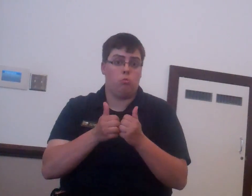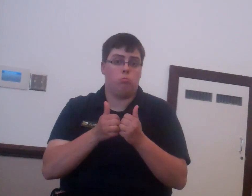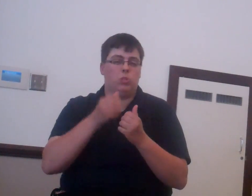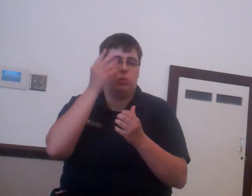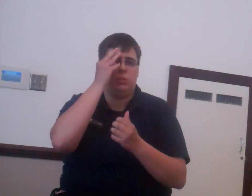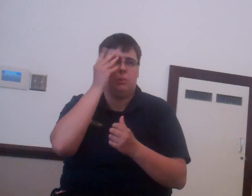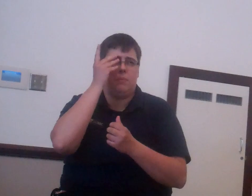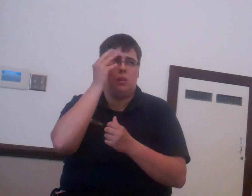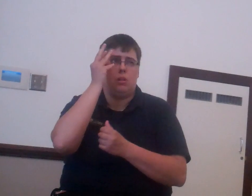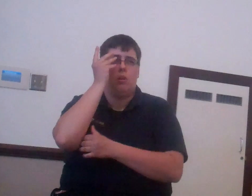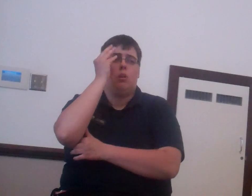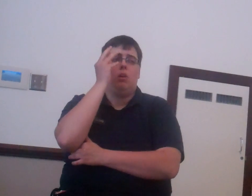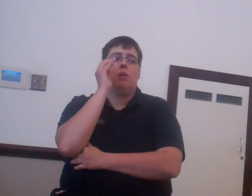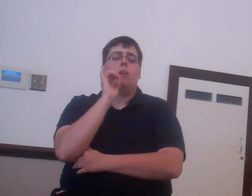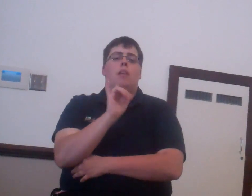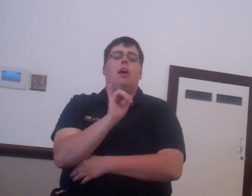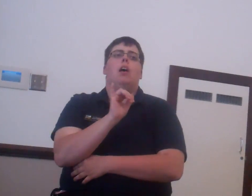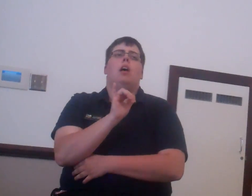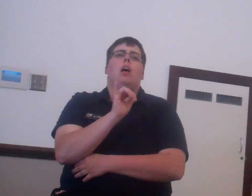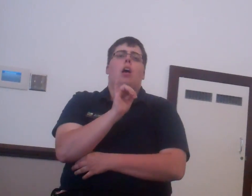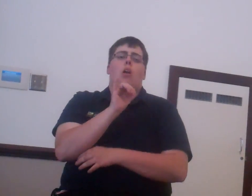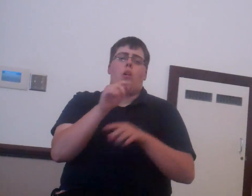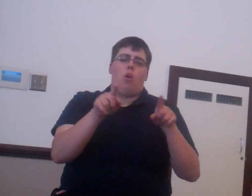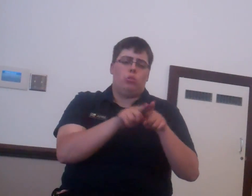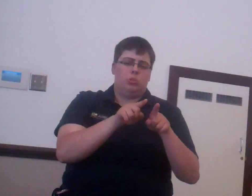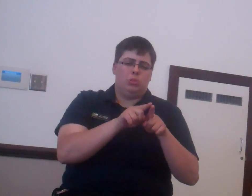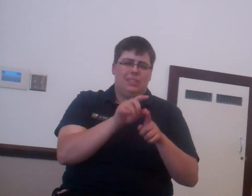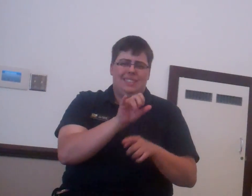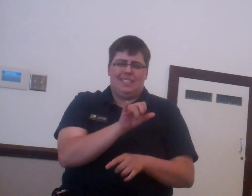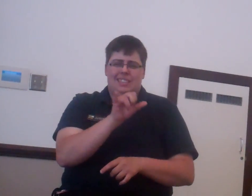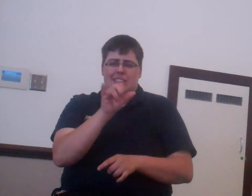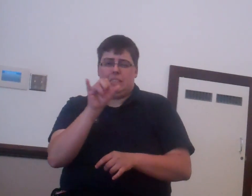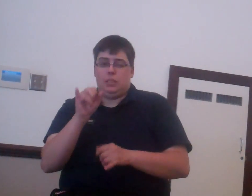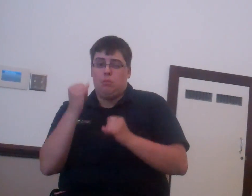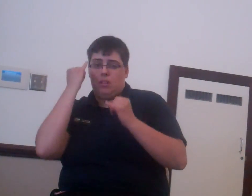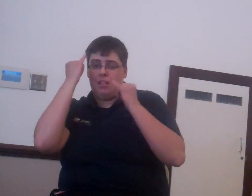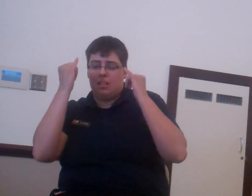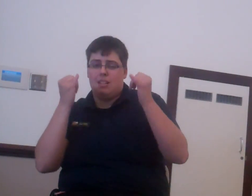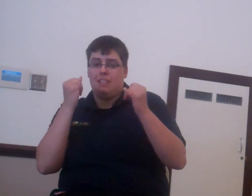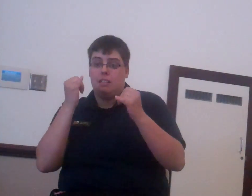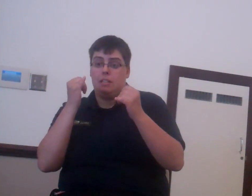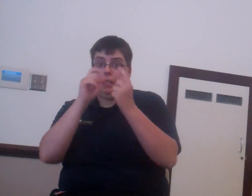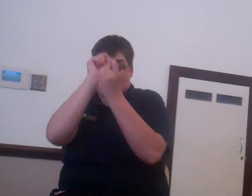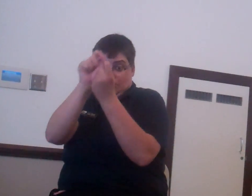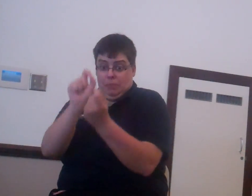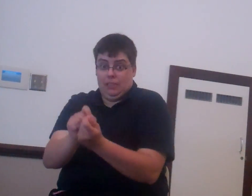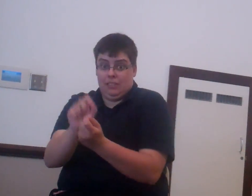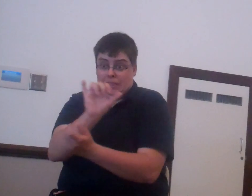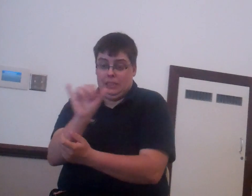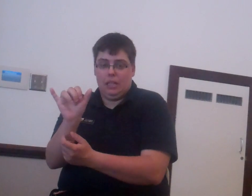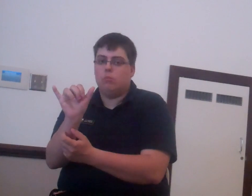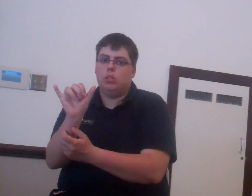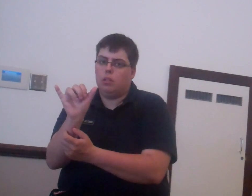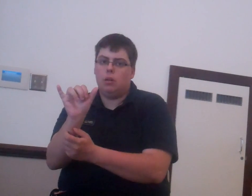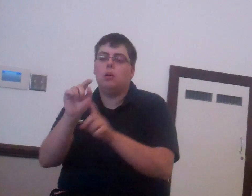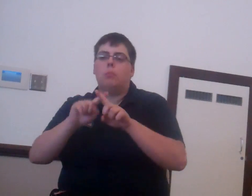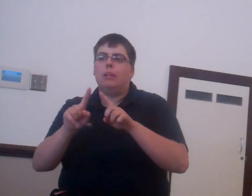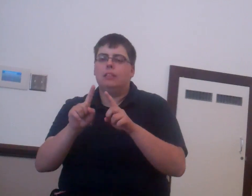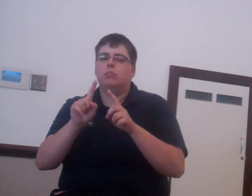And on sort of the similar idea, but not exactly the same, how has a good or a bad relationship